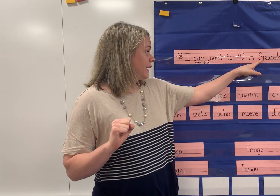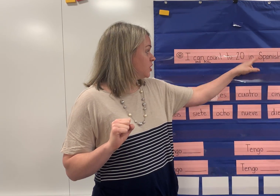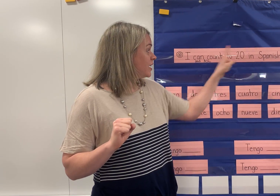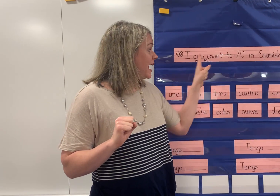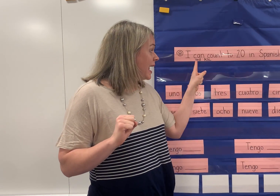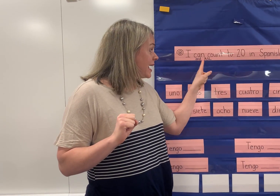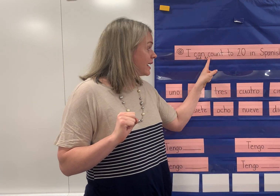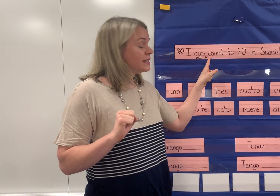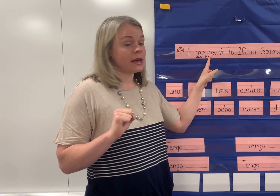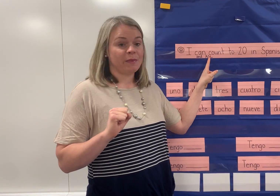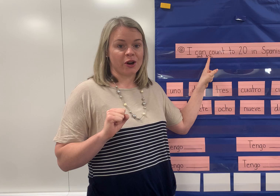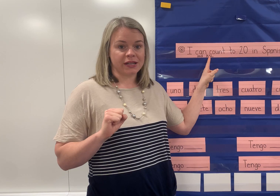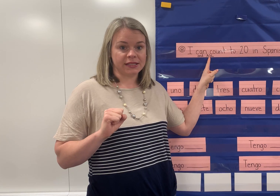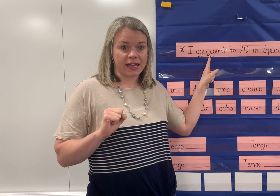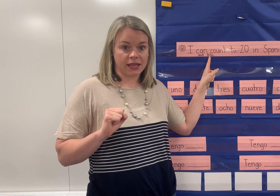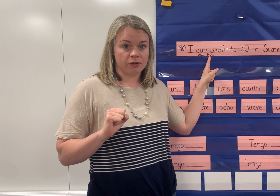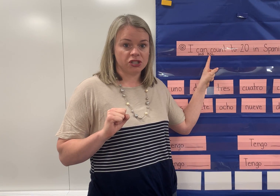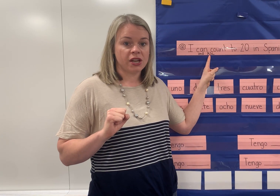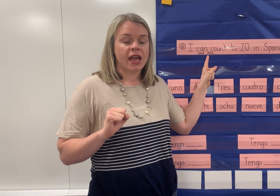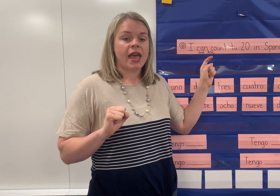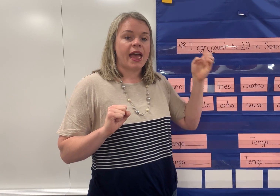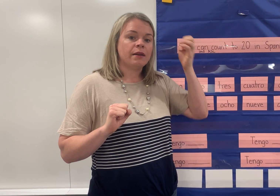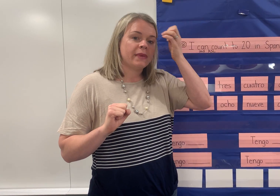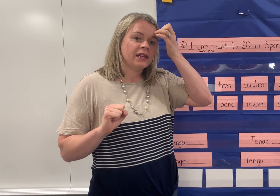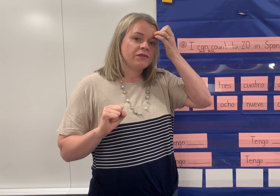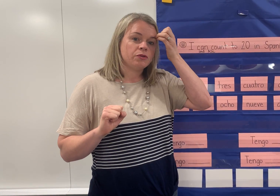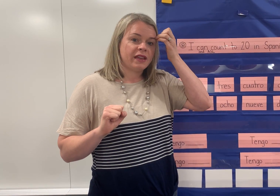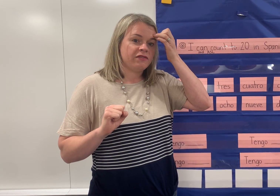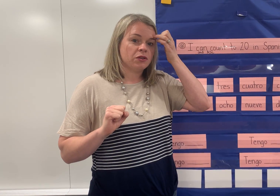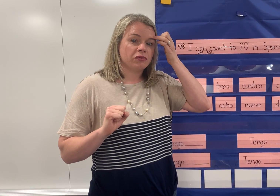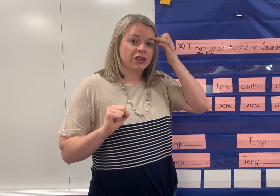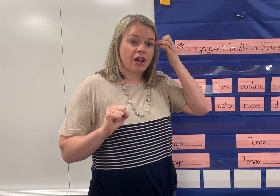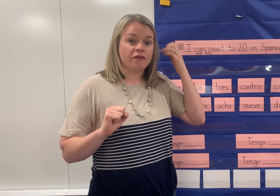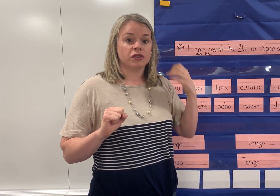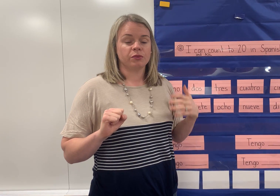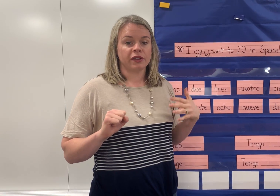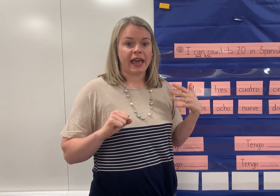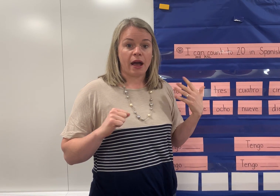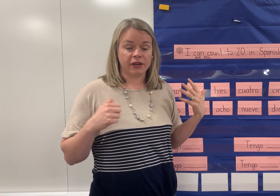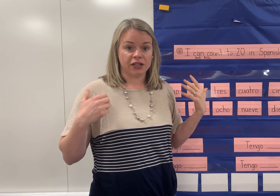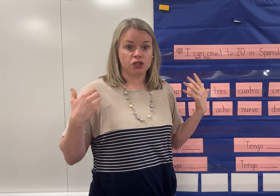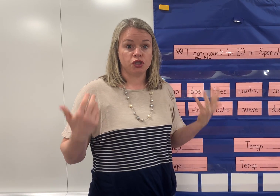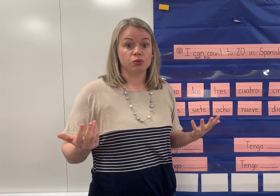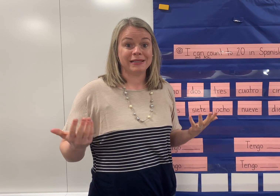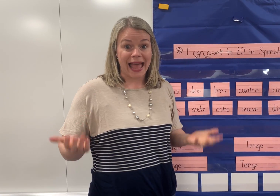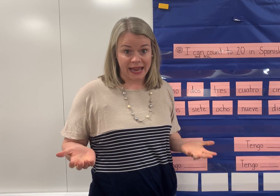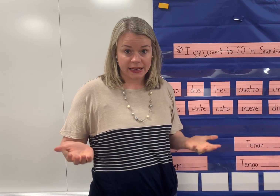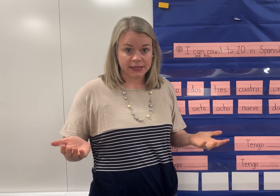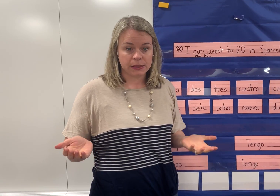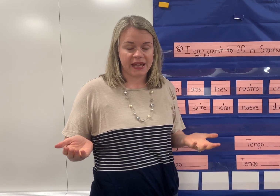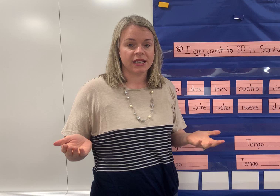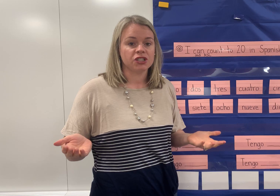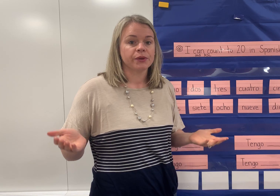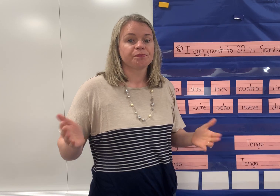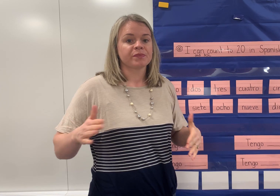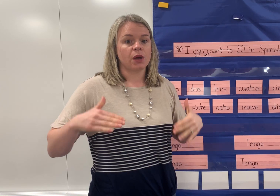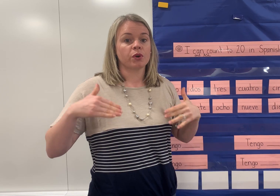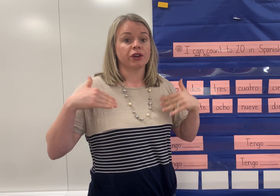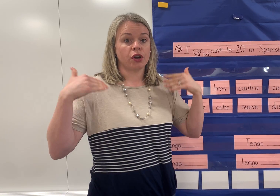Spanish and American Sign Language. And many of you may feel really comfortable counting to 10 in Spanish, and we're gonna go